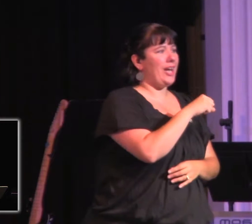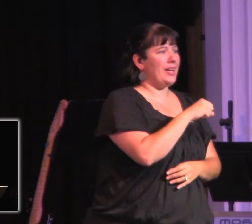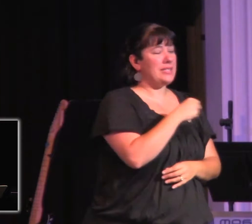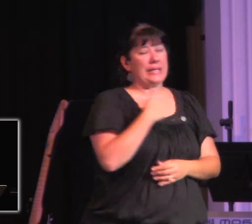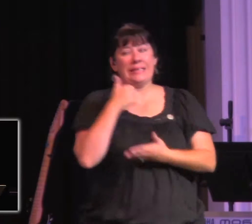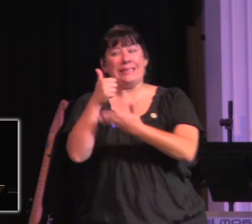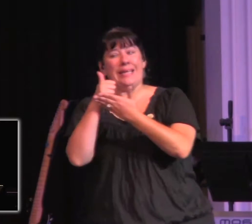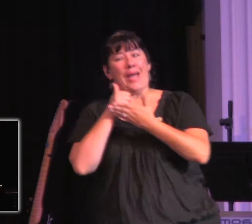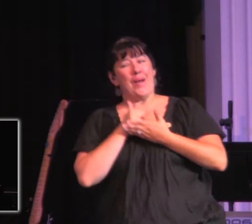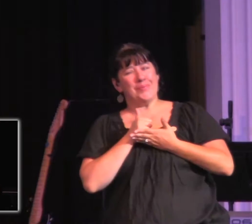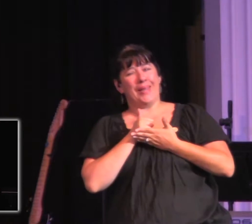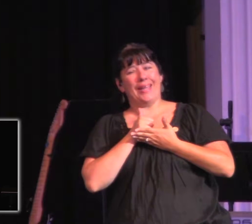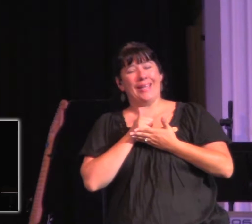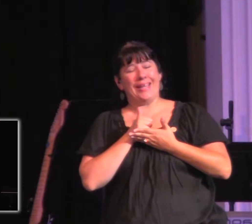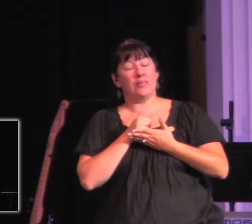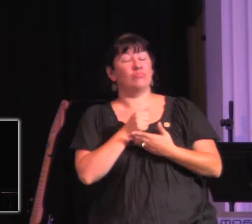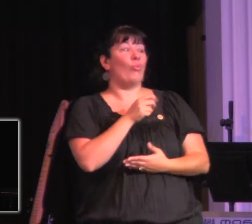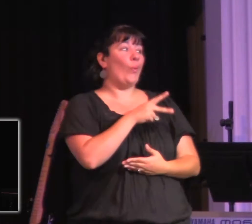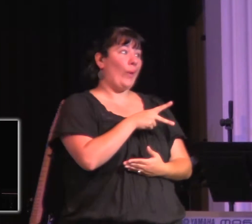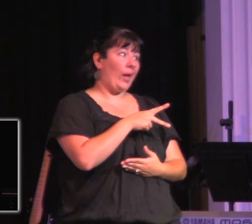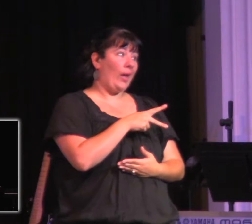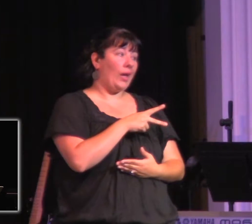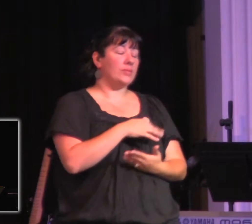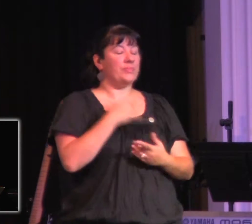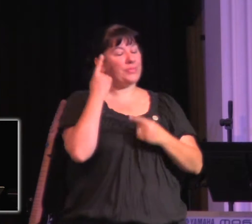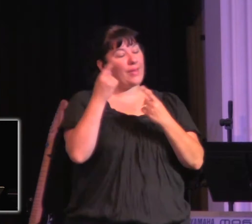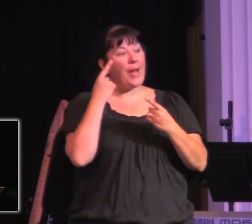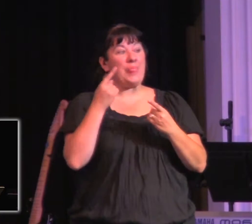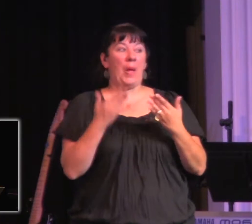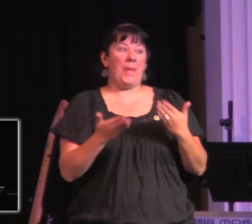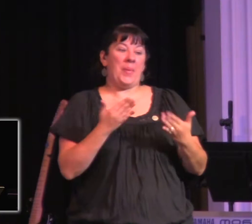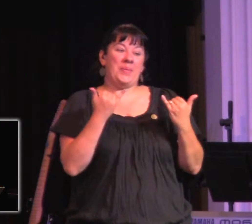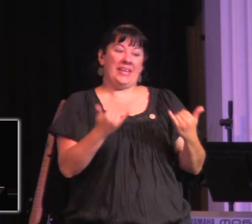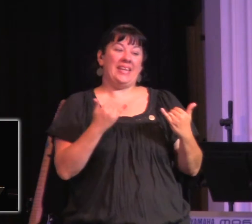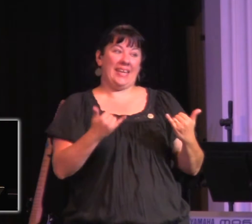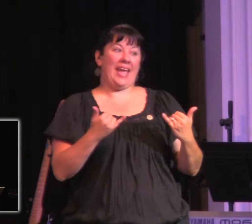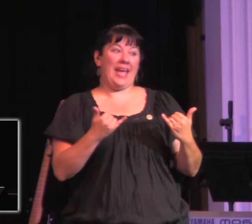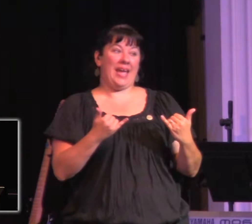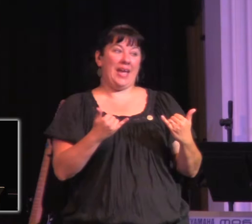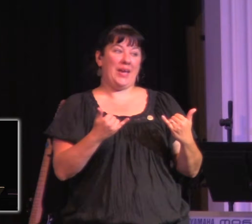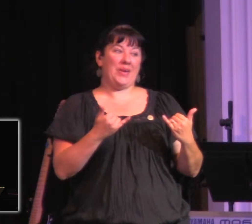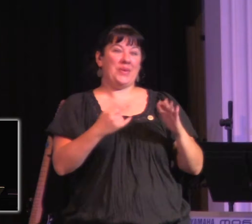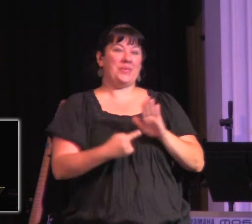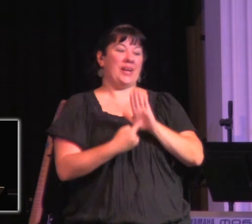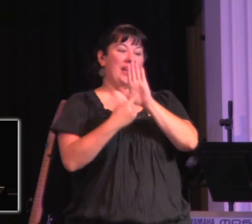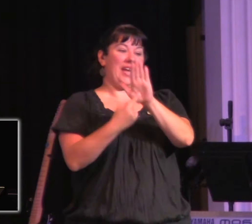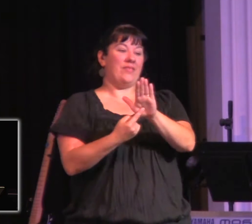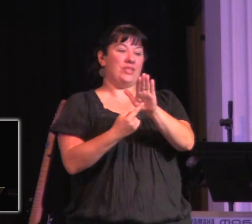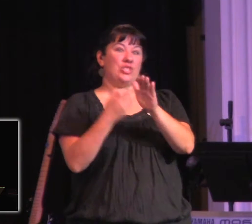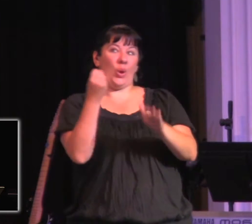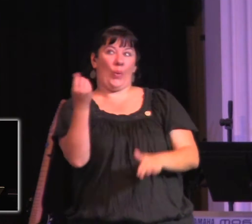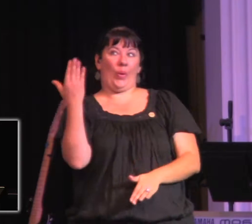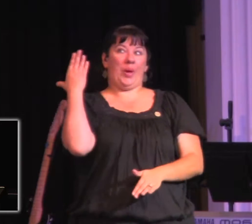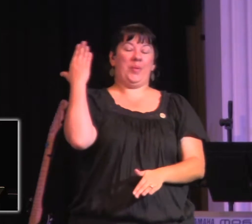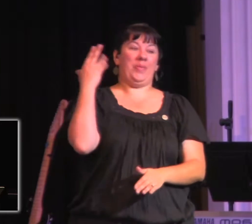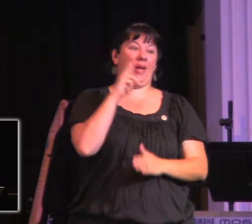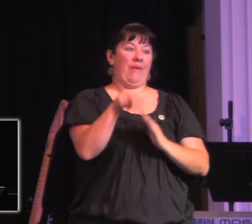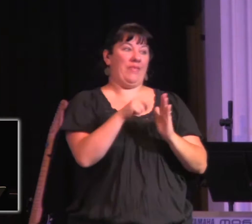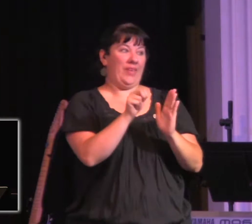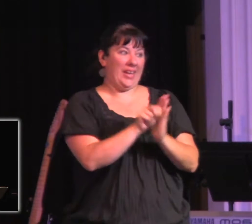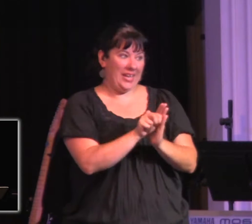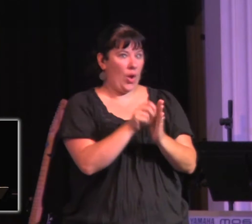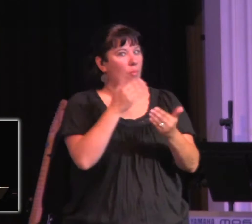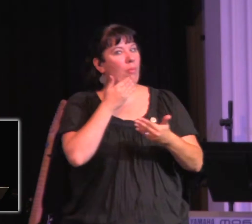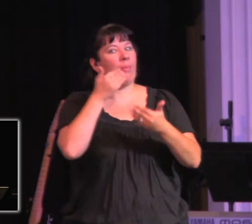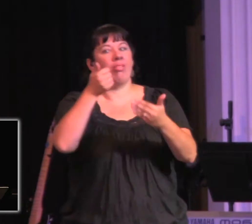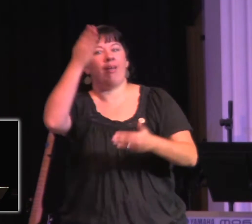And so I thought we're going to have to show a video today. But thank God for people that know about